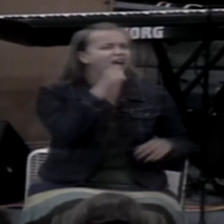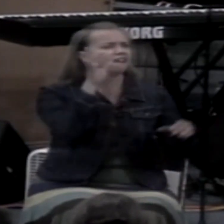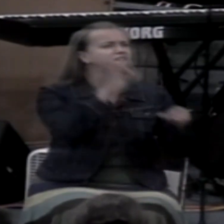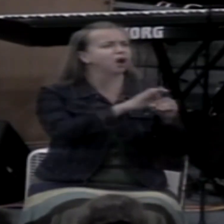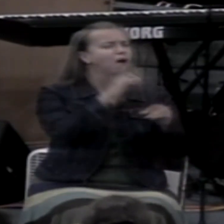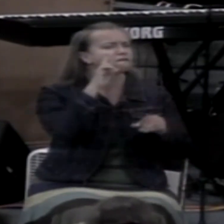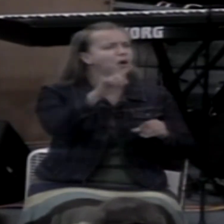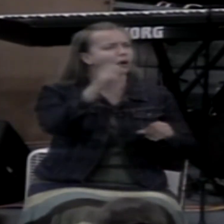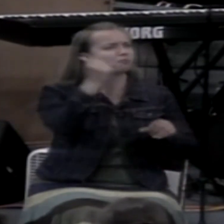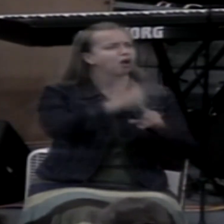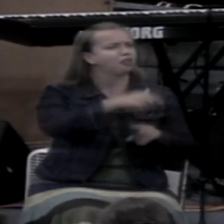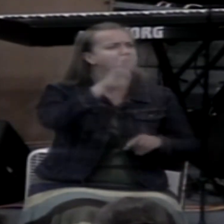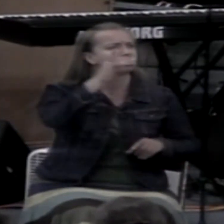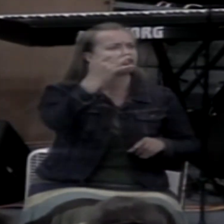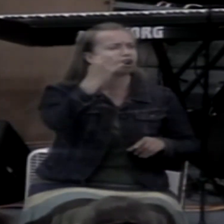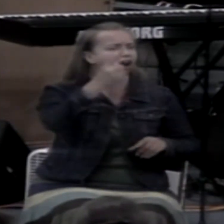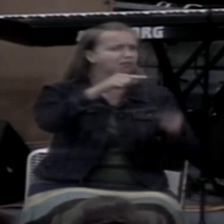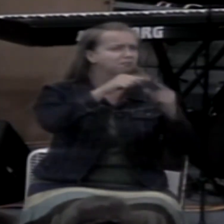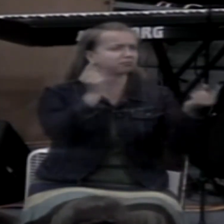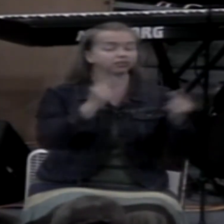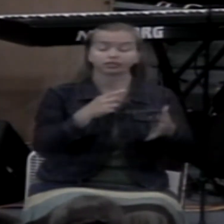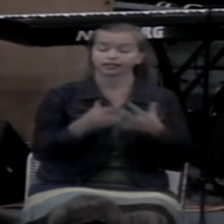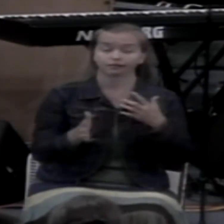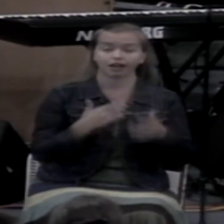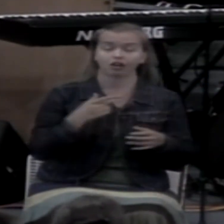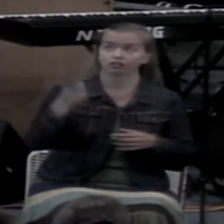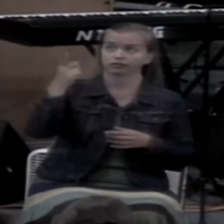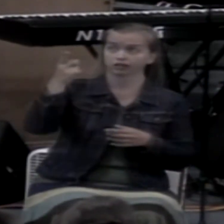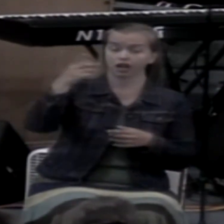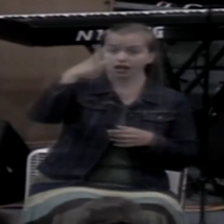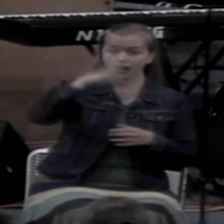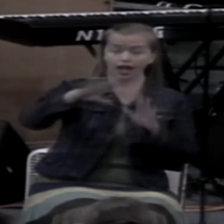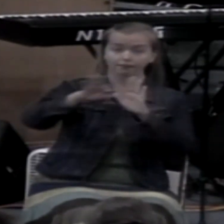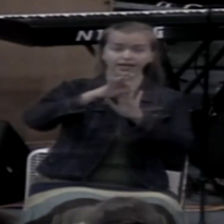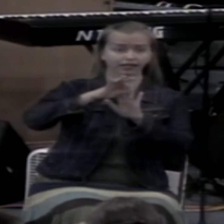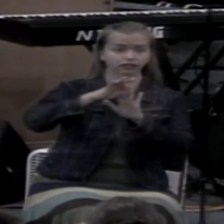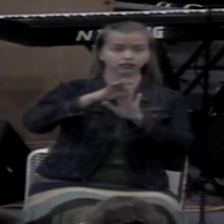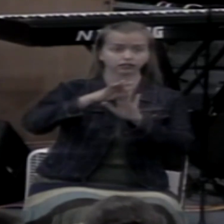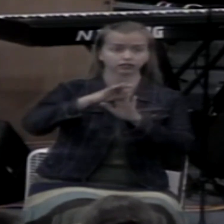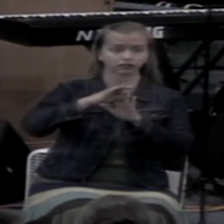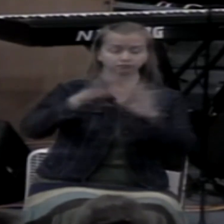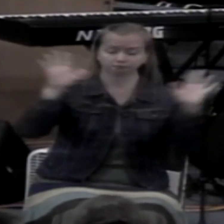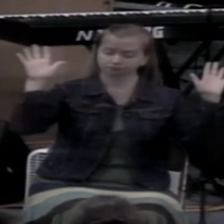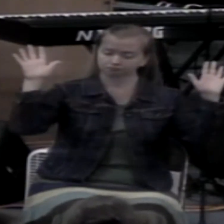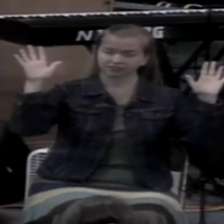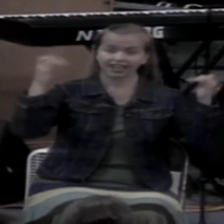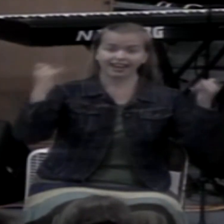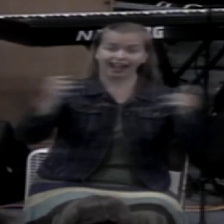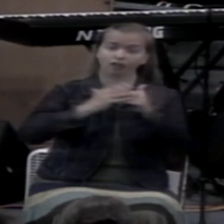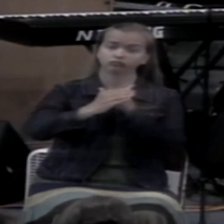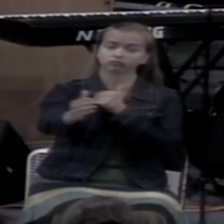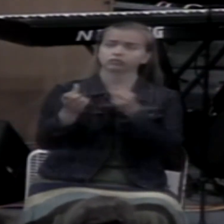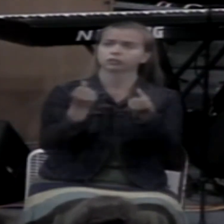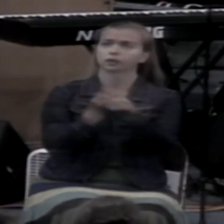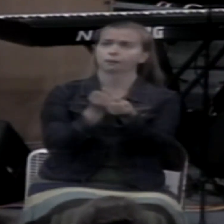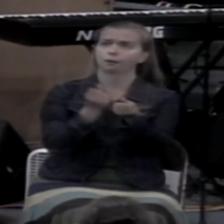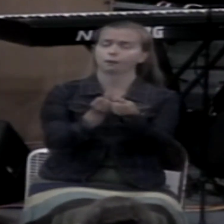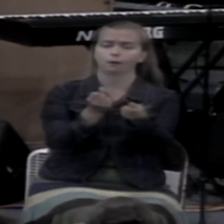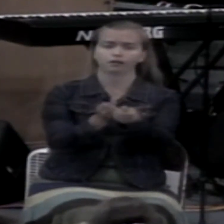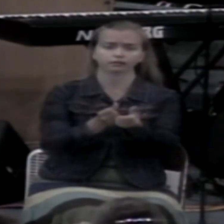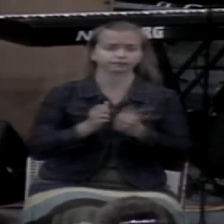We may not agree with everything, but let me tell you, it's a glorious church without spot or wrinkle, and I'm going to brag on